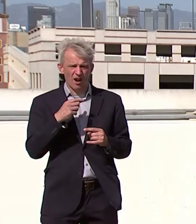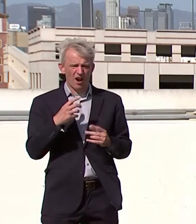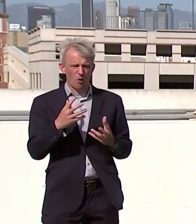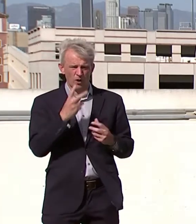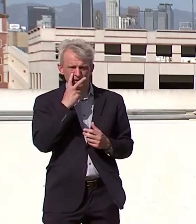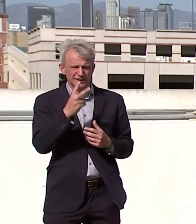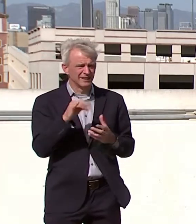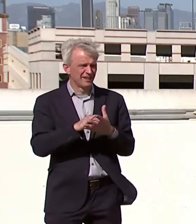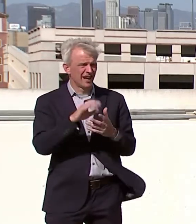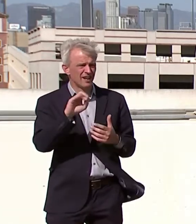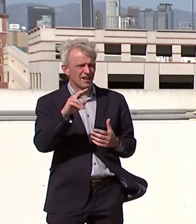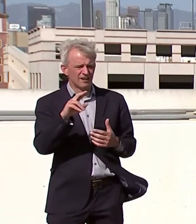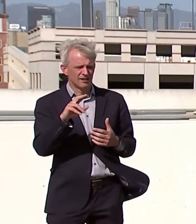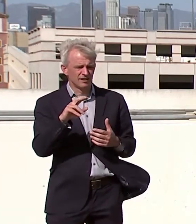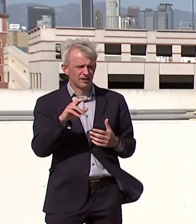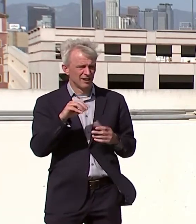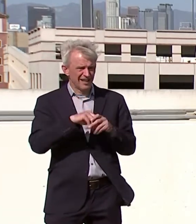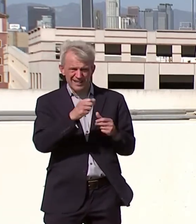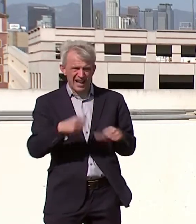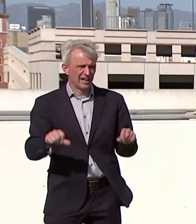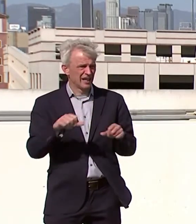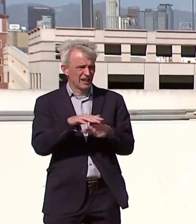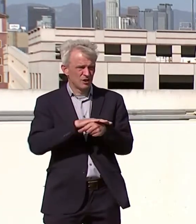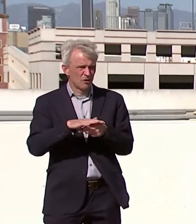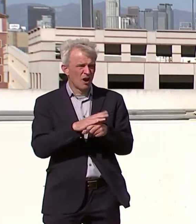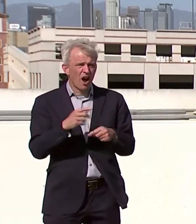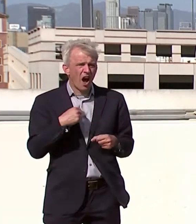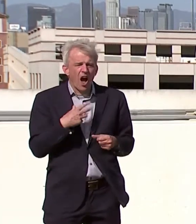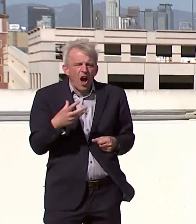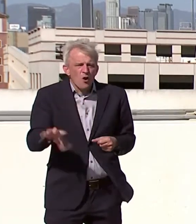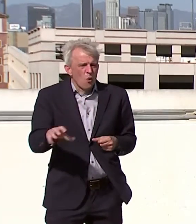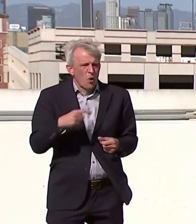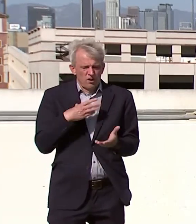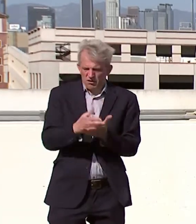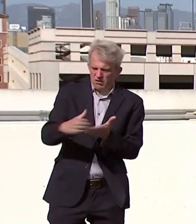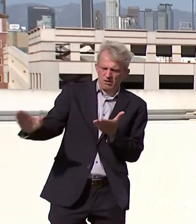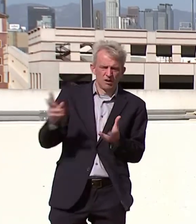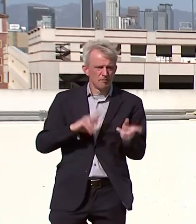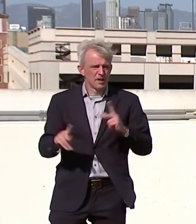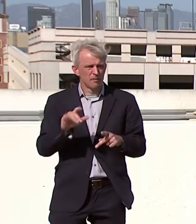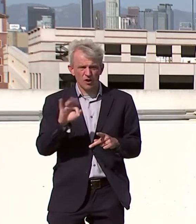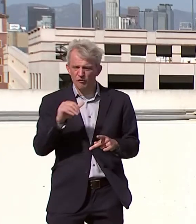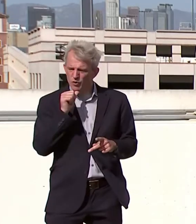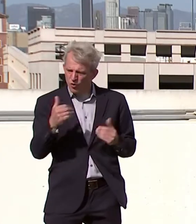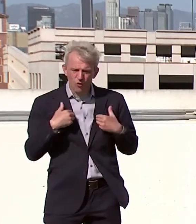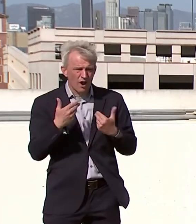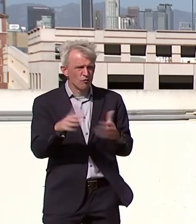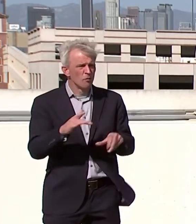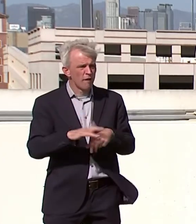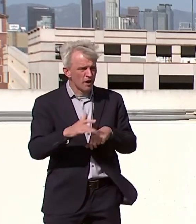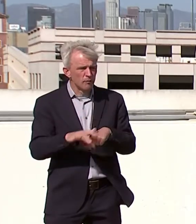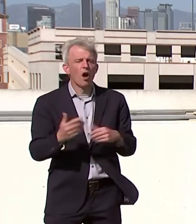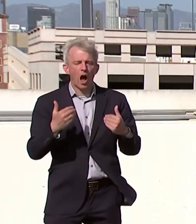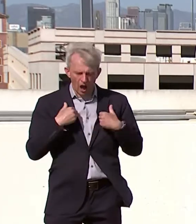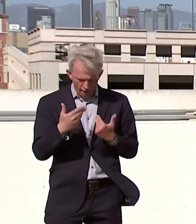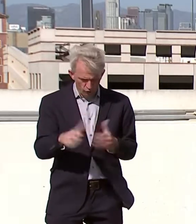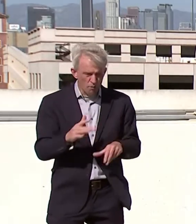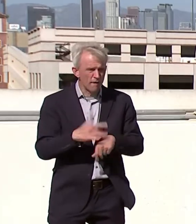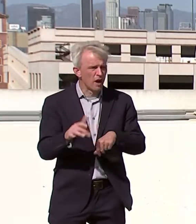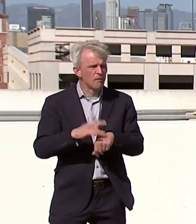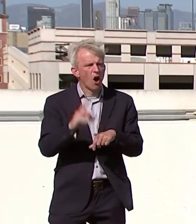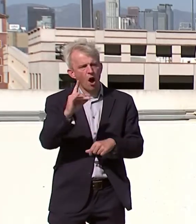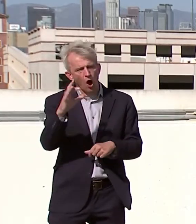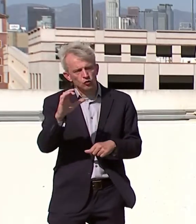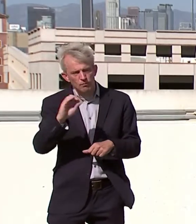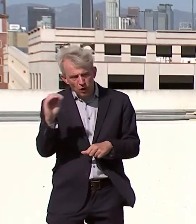us to ever do that where we don't have the rooms available. The good news is we've worked really hard and those rooms are available. 100% of the people that are there